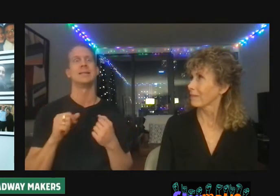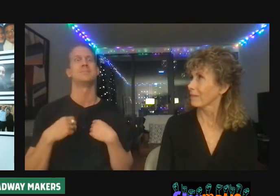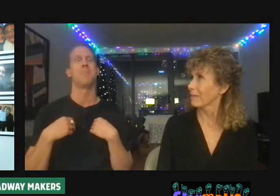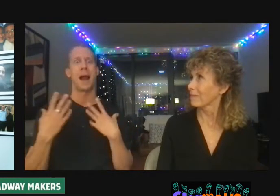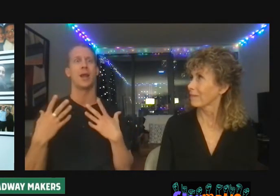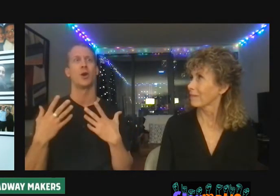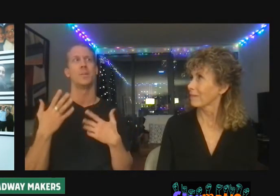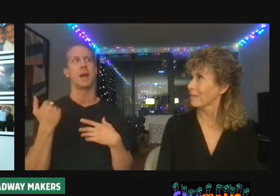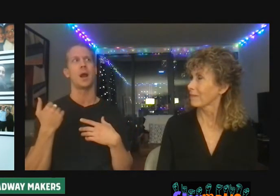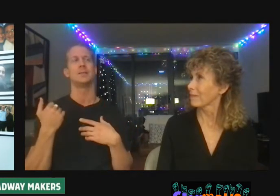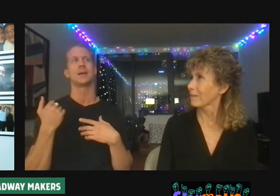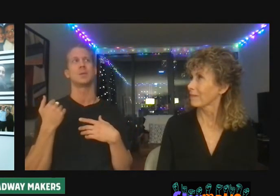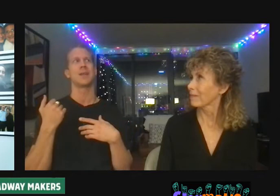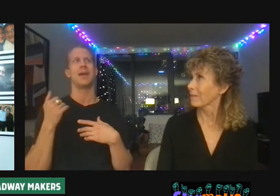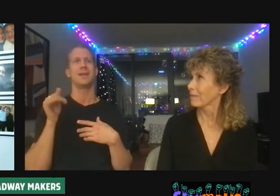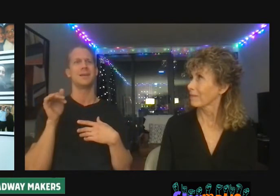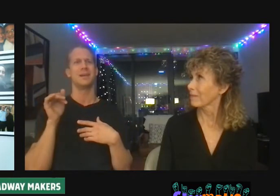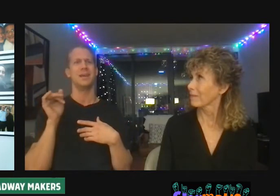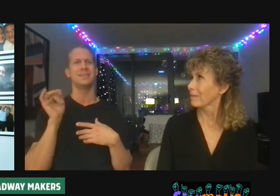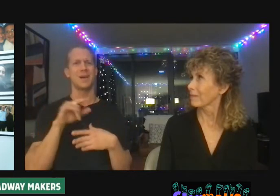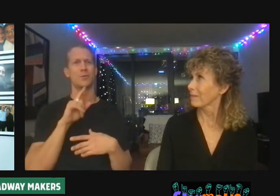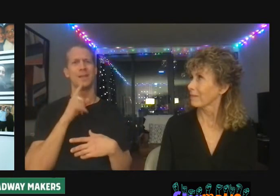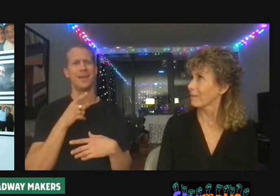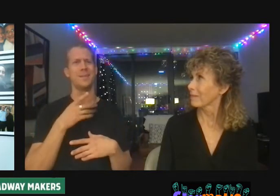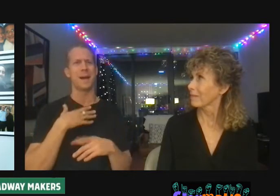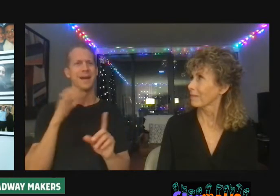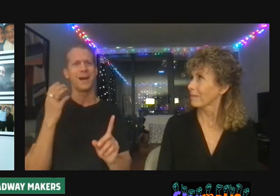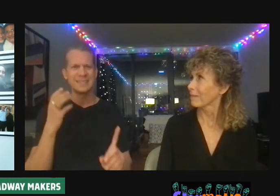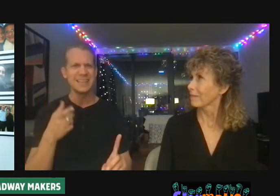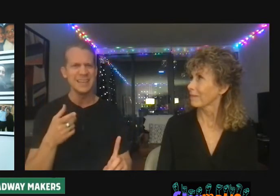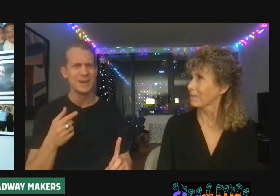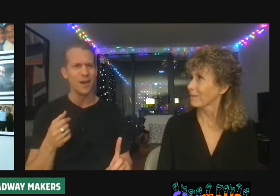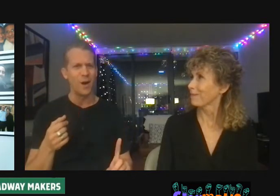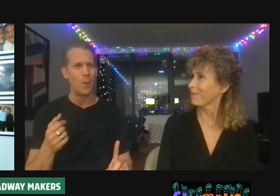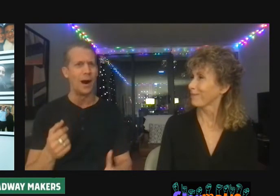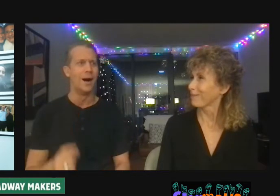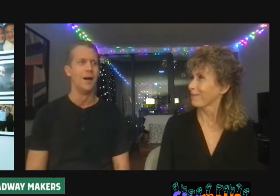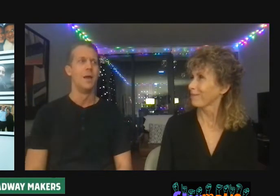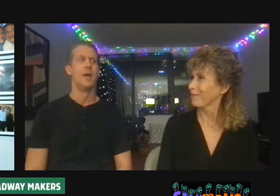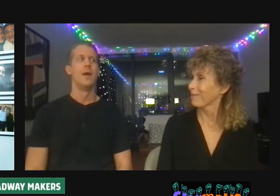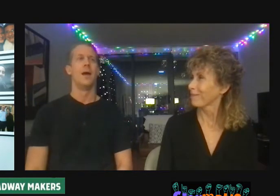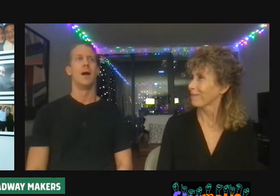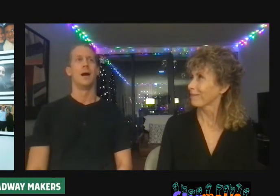being inspired because I was like, is that really my cousin? You know,